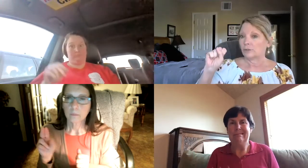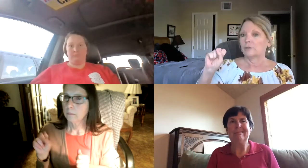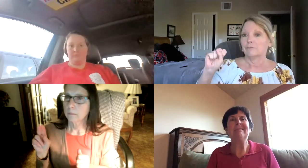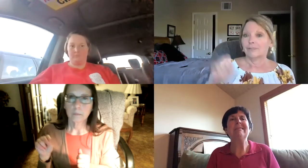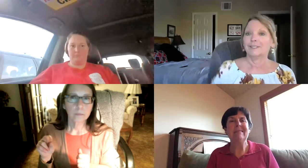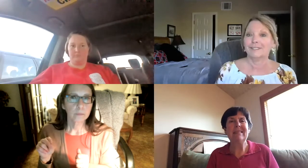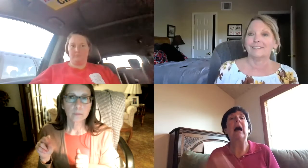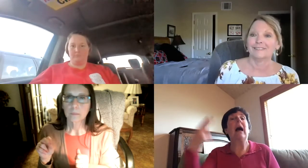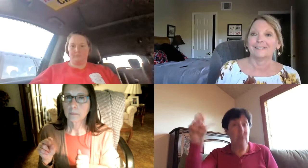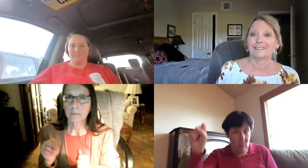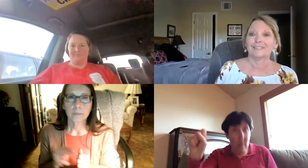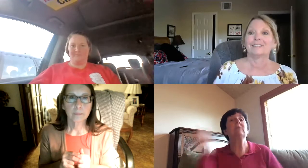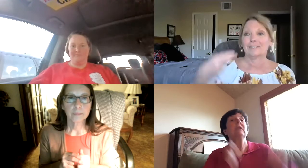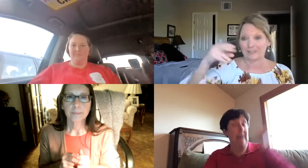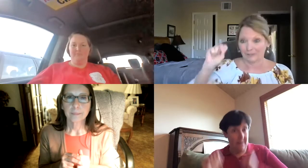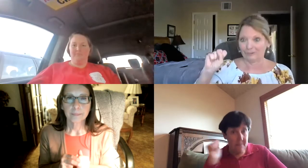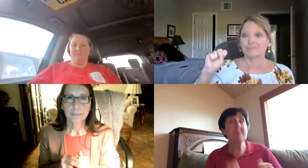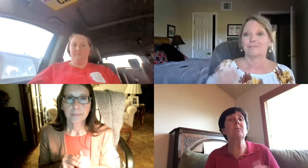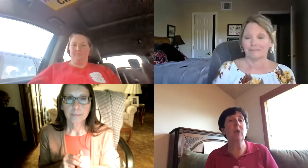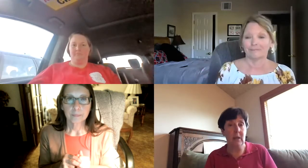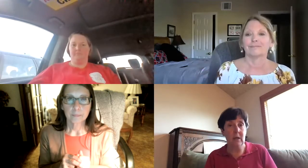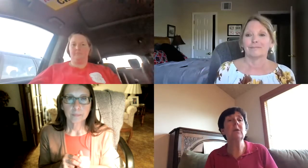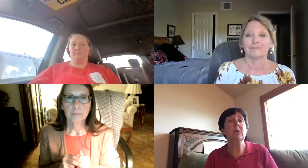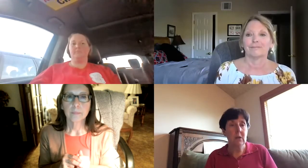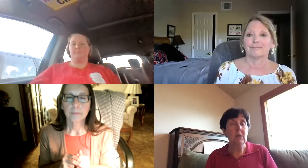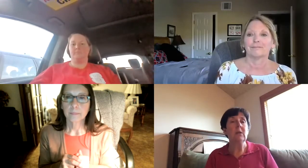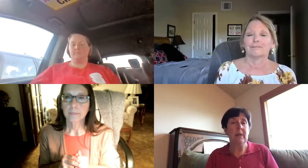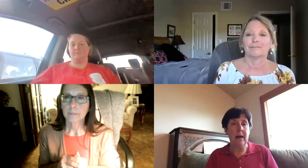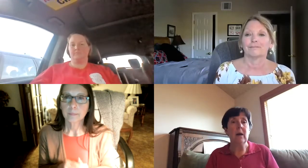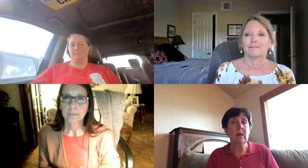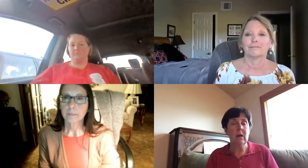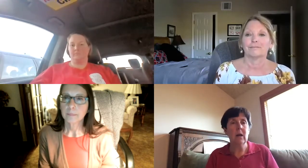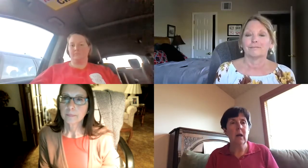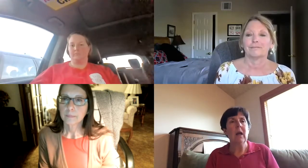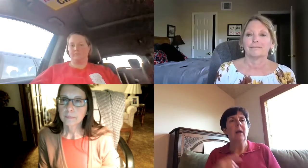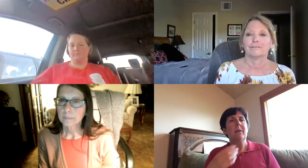High school. High school, yep, good. Yeah.